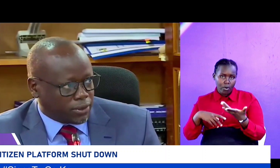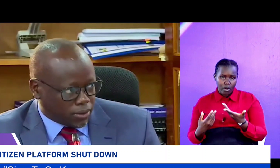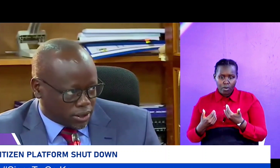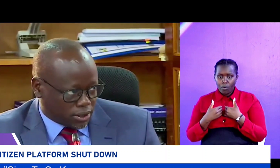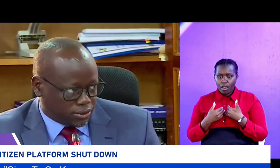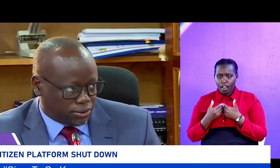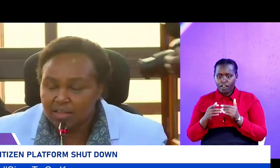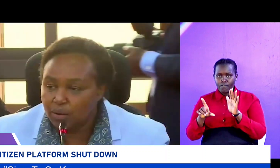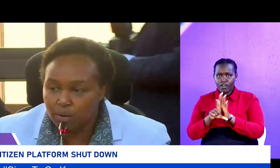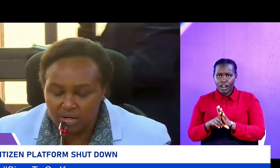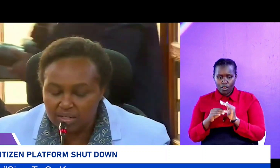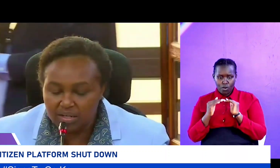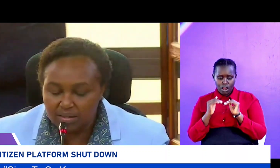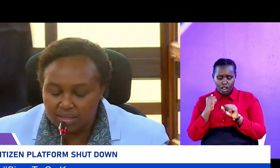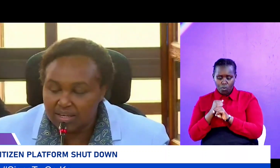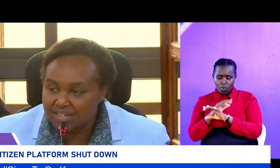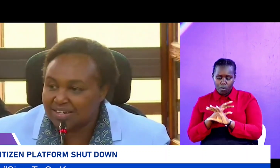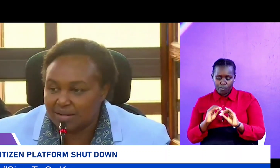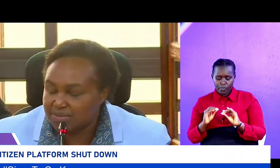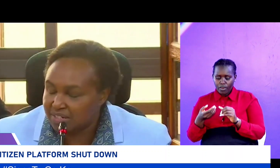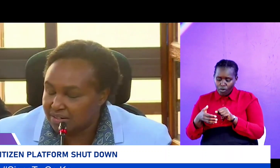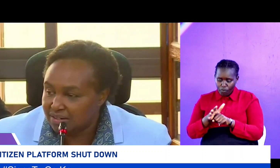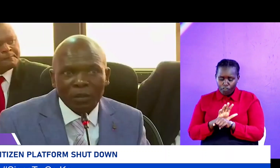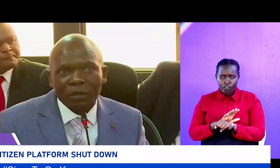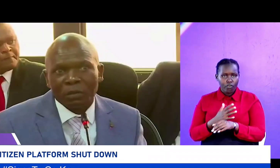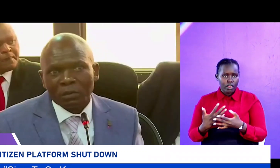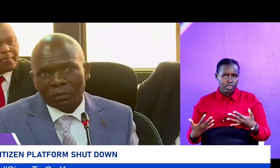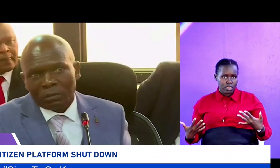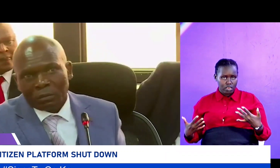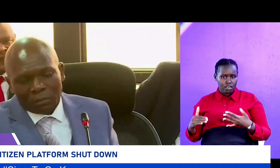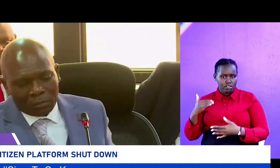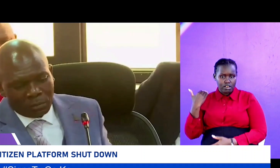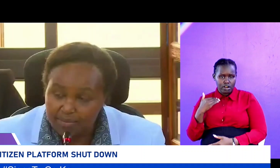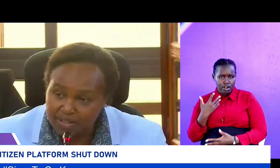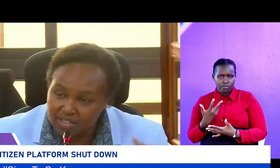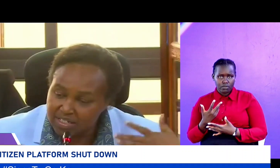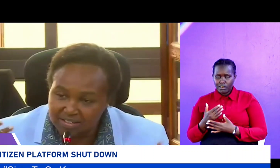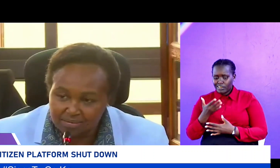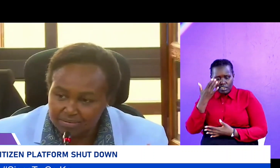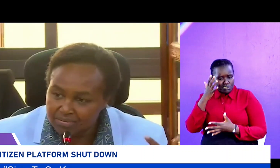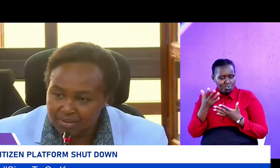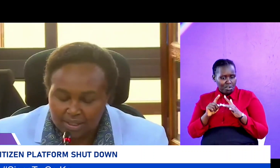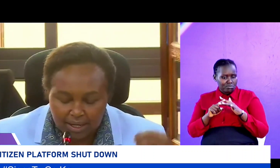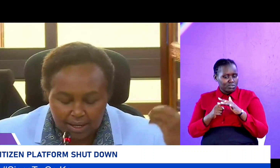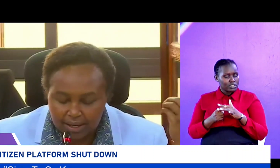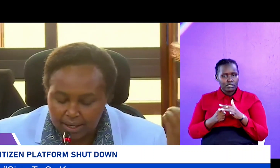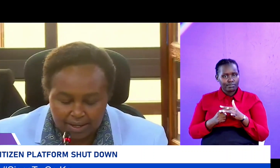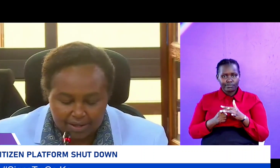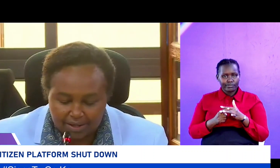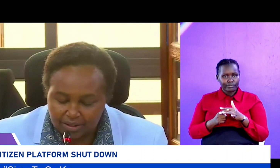framework. The whole thing is a crime scene. I don't even know where to start. I am actually, I don't